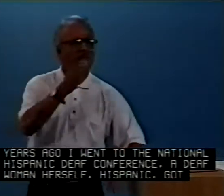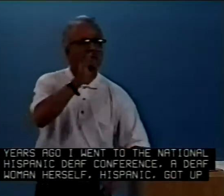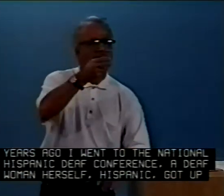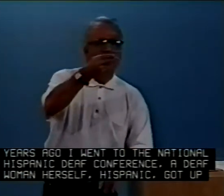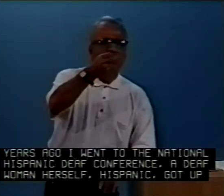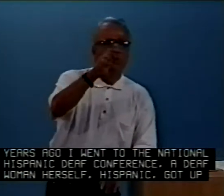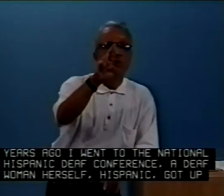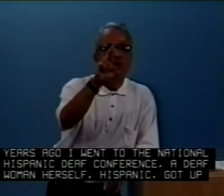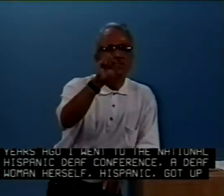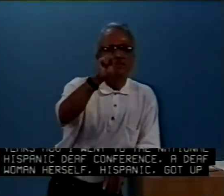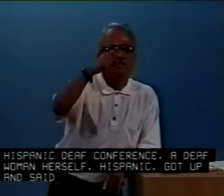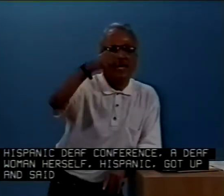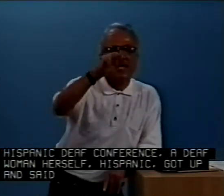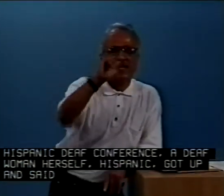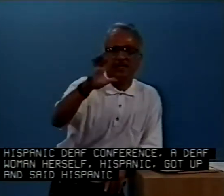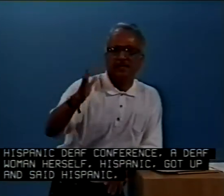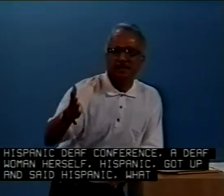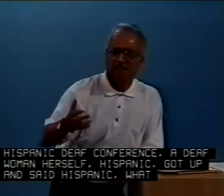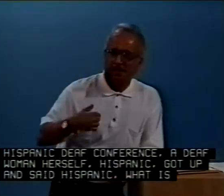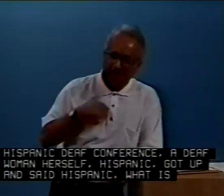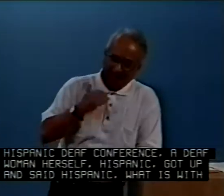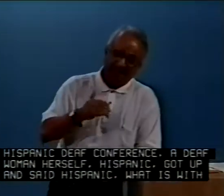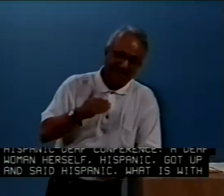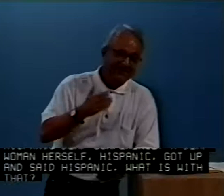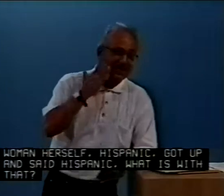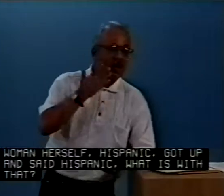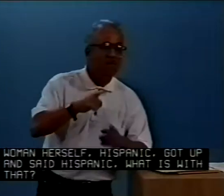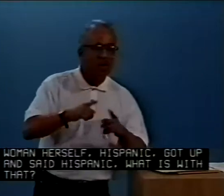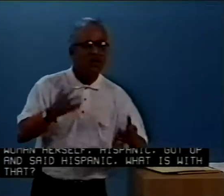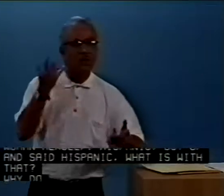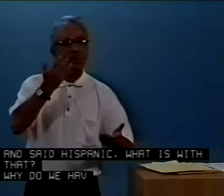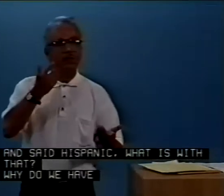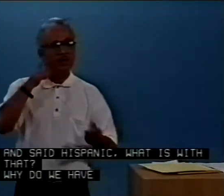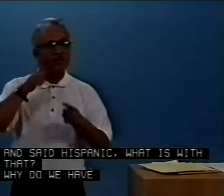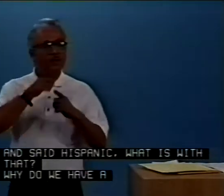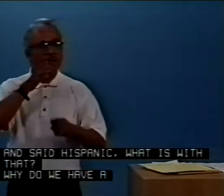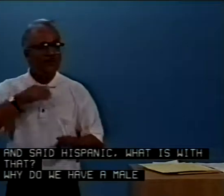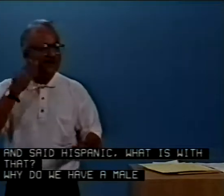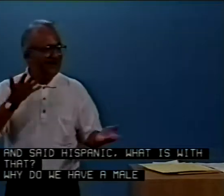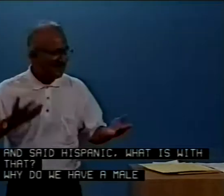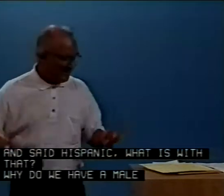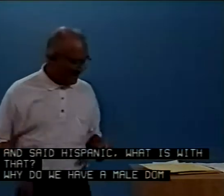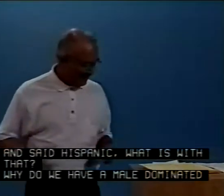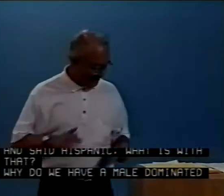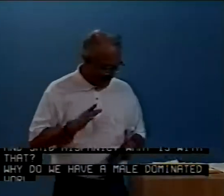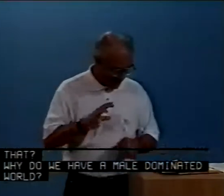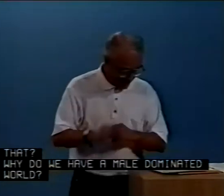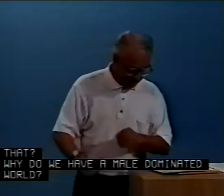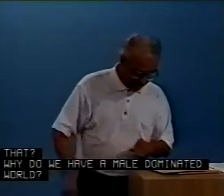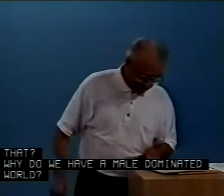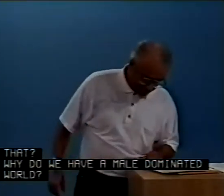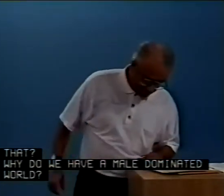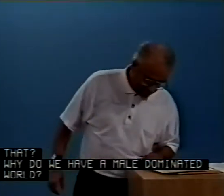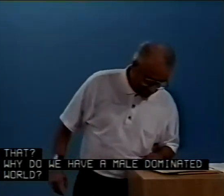male-dominated world? Why not Hispanic? Yeah, I love that. It's really funny. You know, you have to remember the